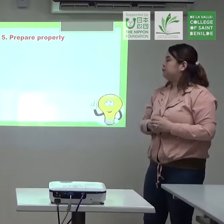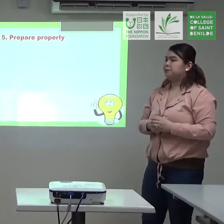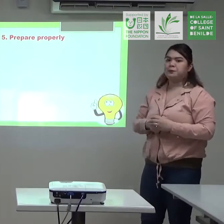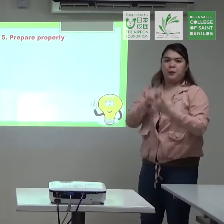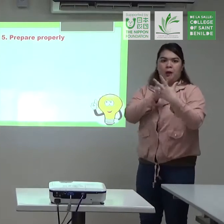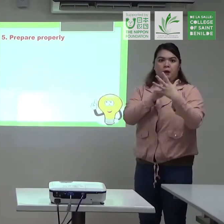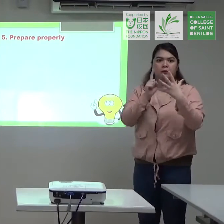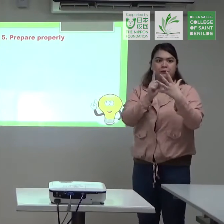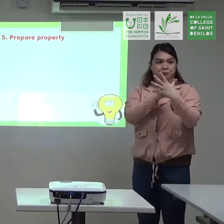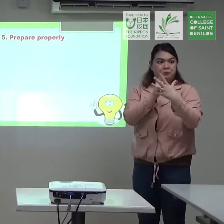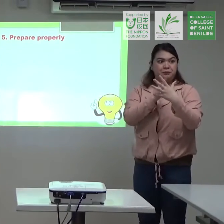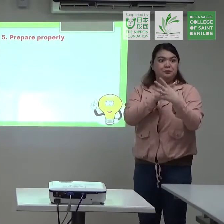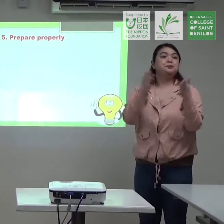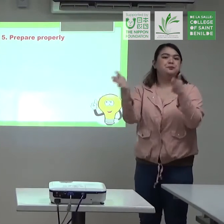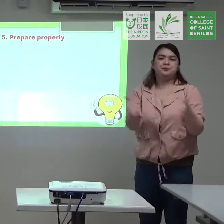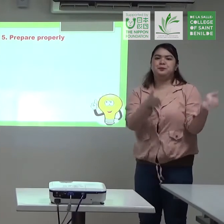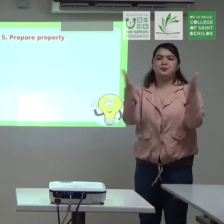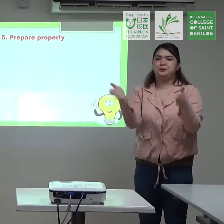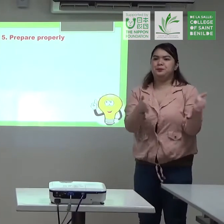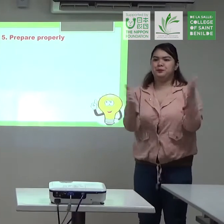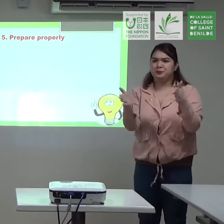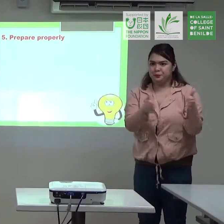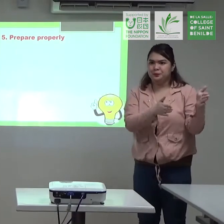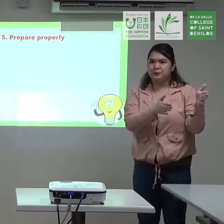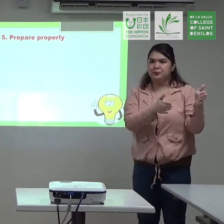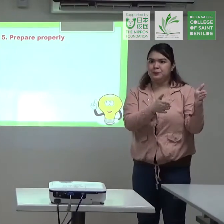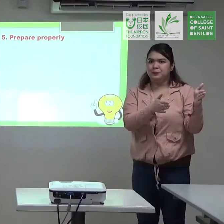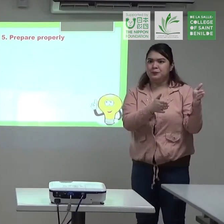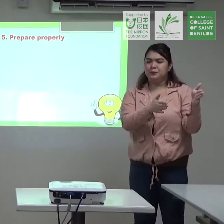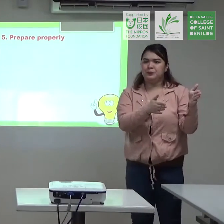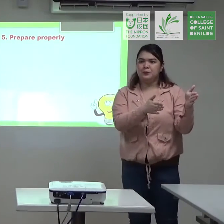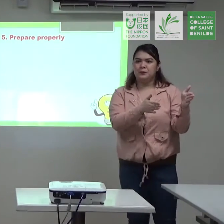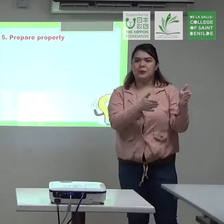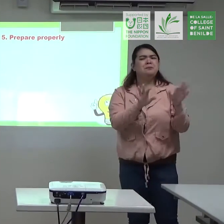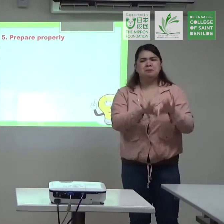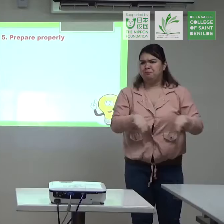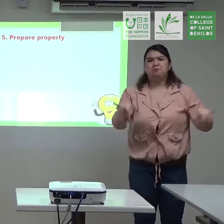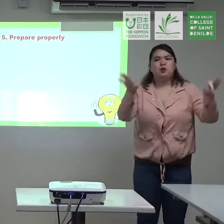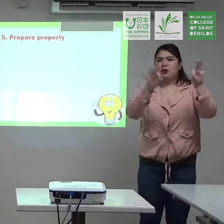preparation. Nothing beats thorough